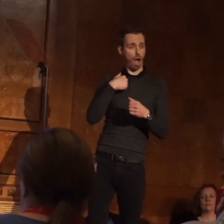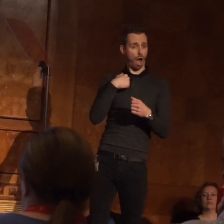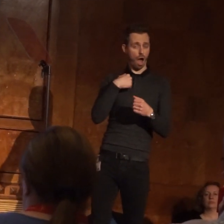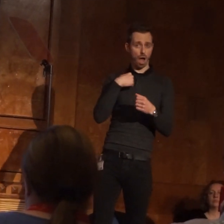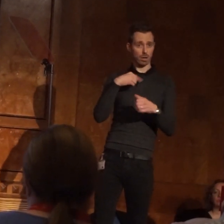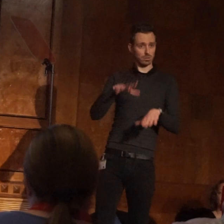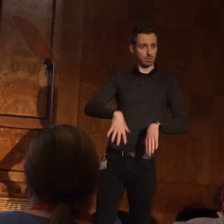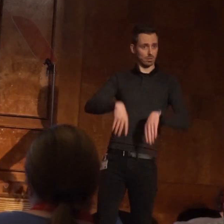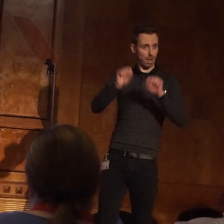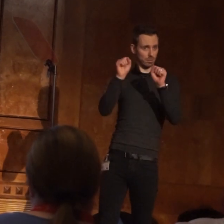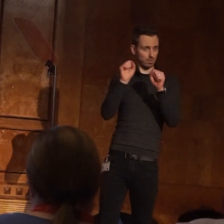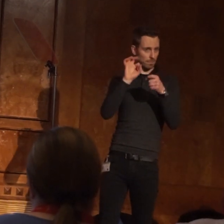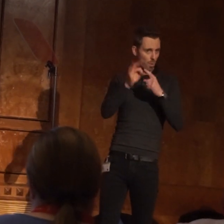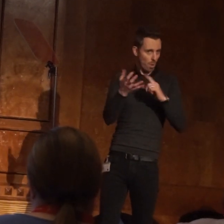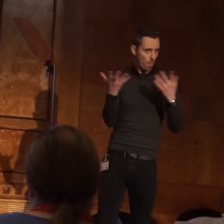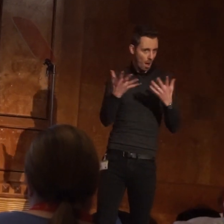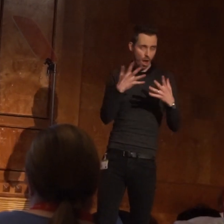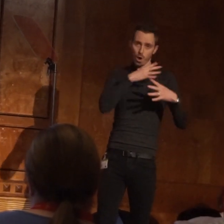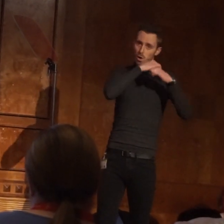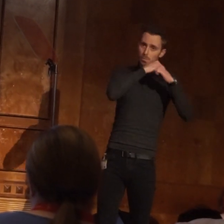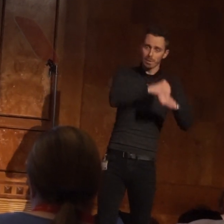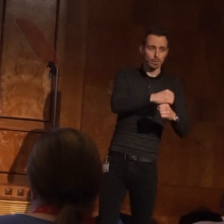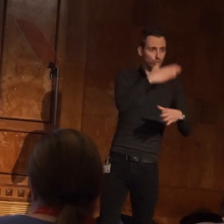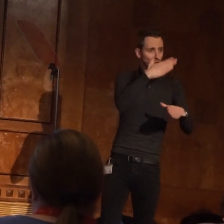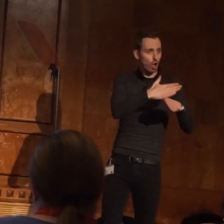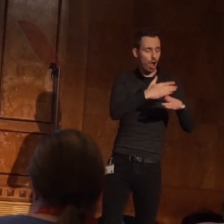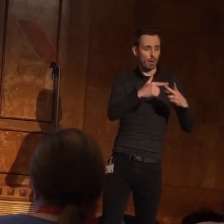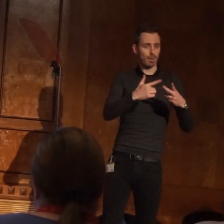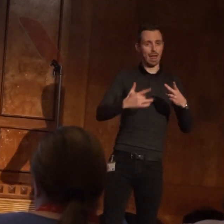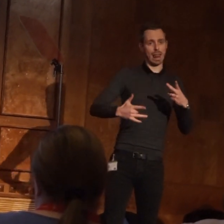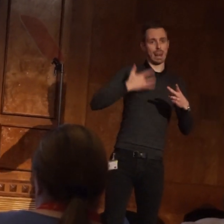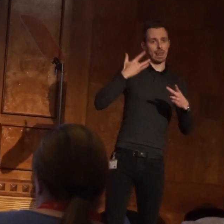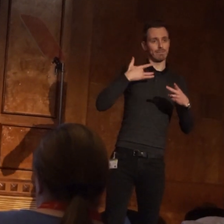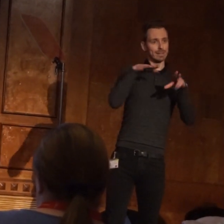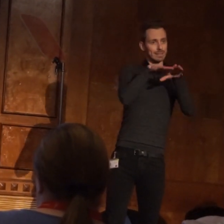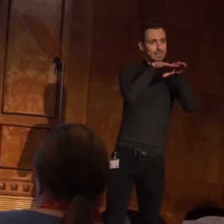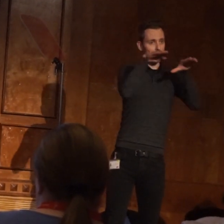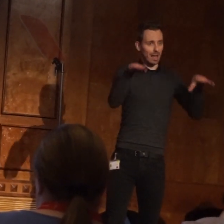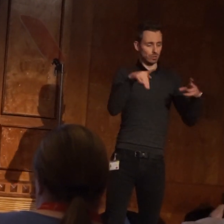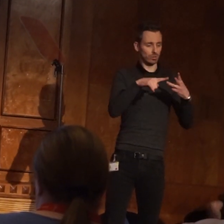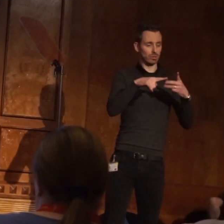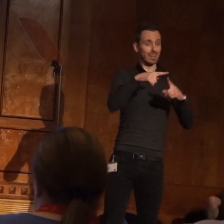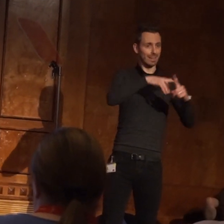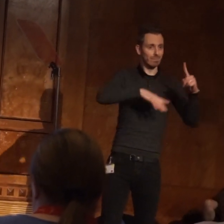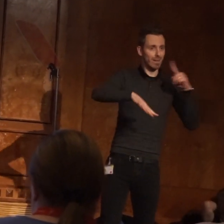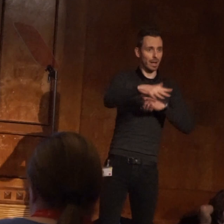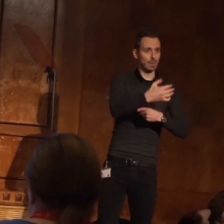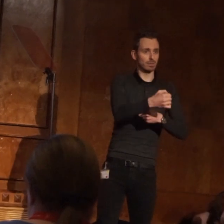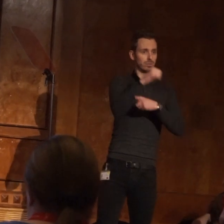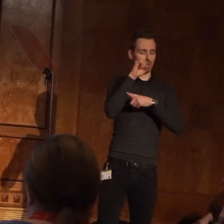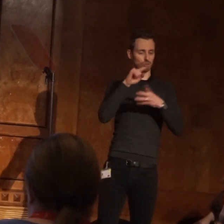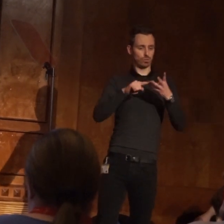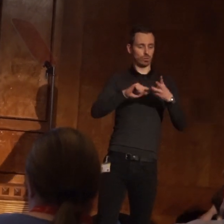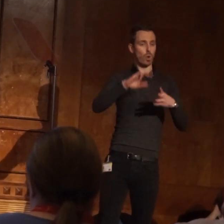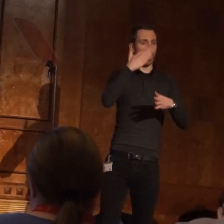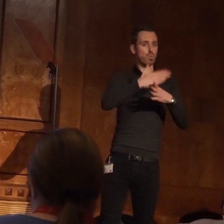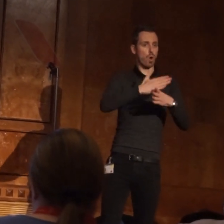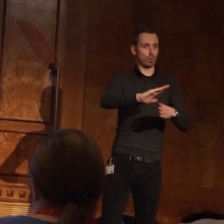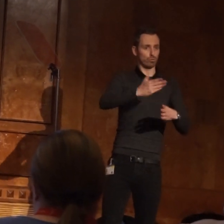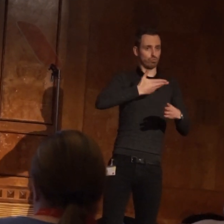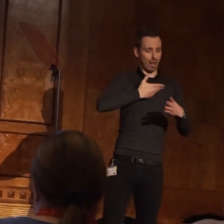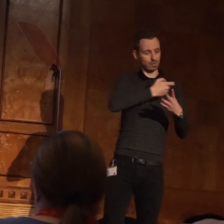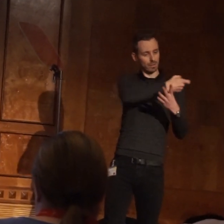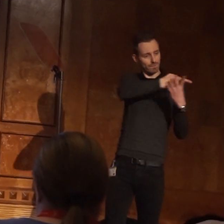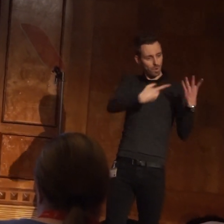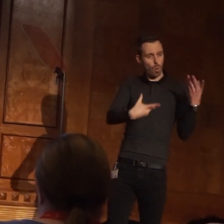To jobs and living standards and environmental protection and workers' rights. We have to have a deal